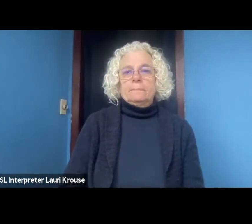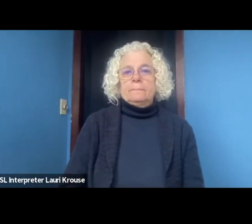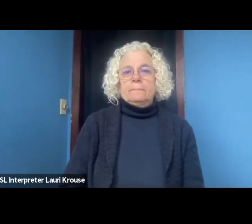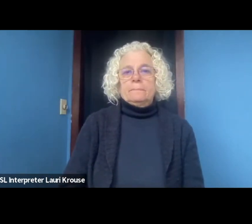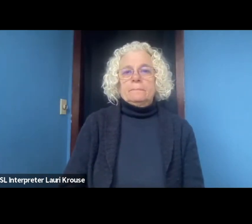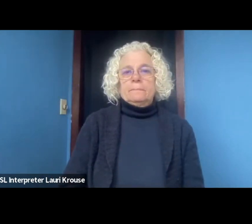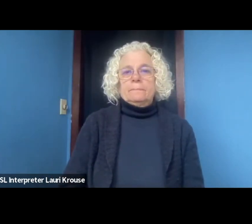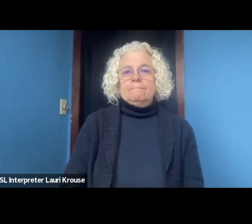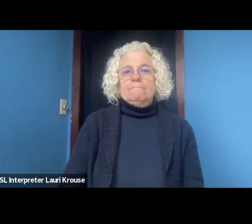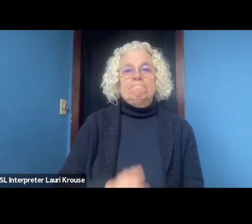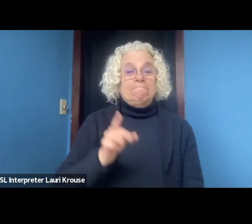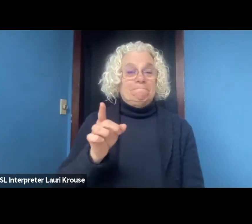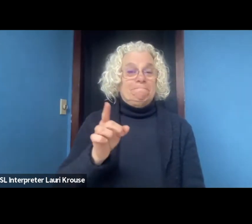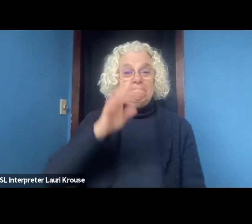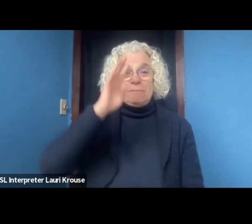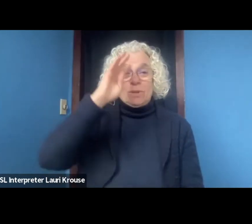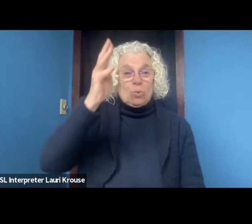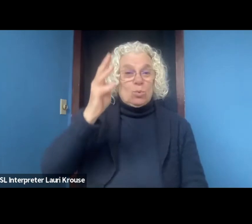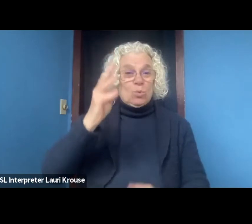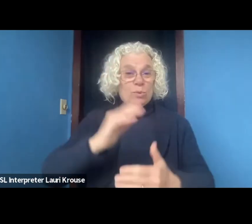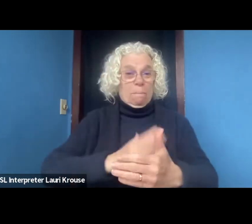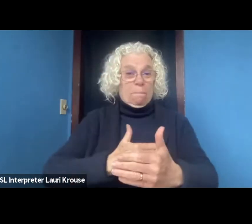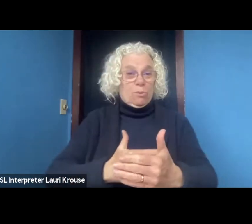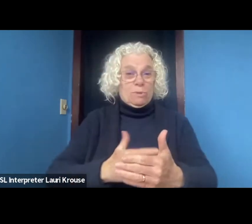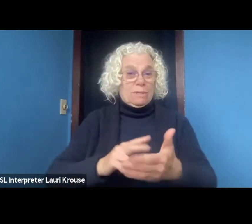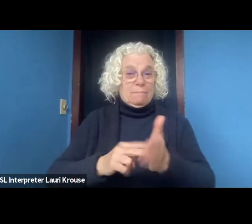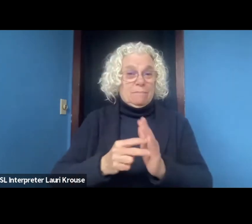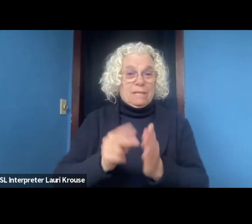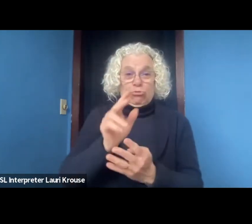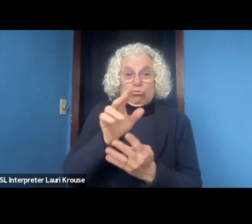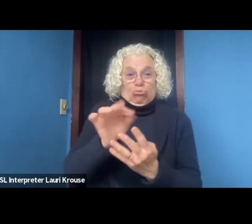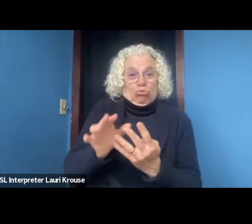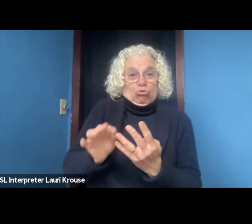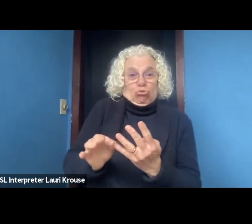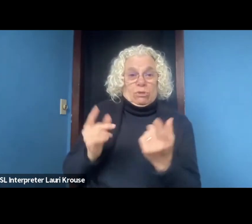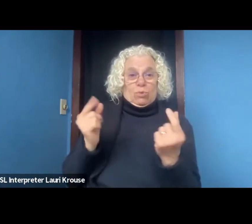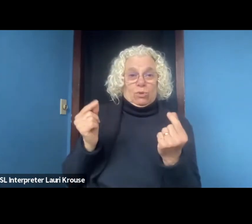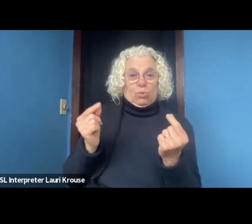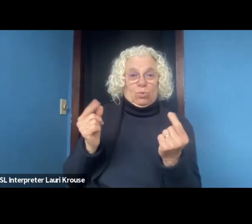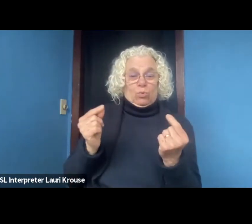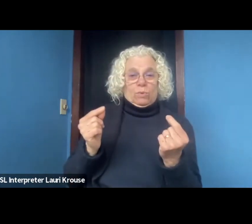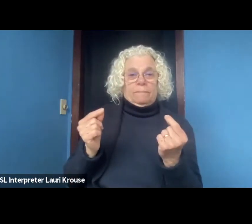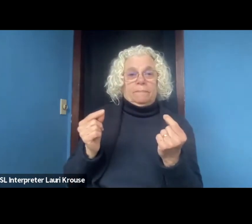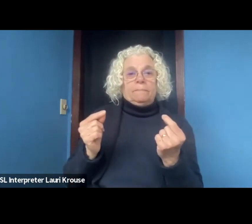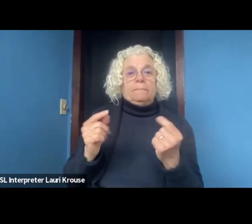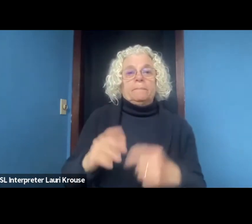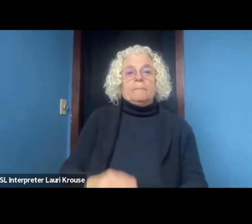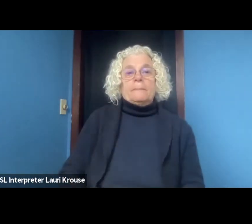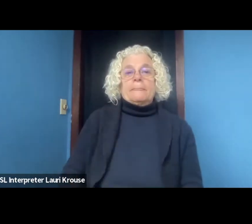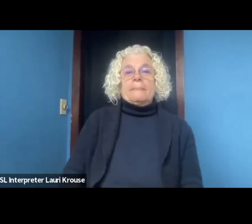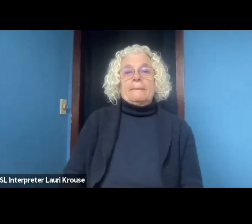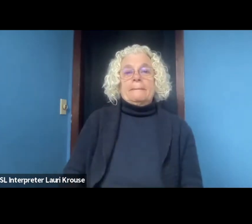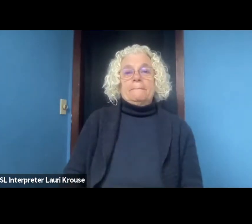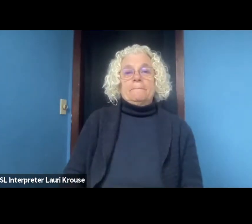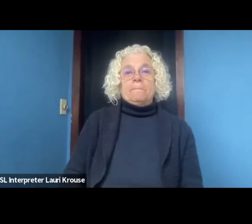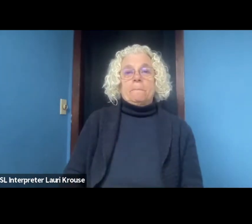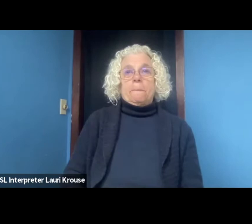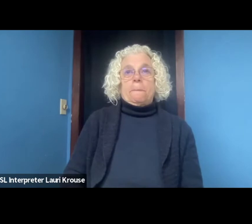really about making choices, creative choices. And for our inspiration